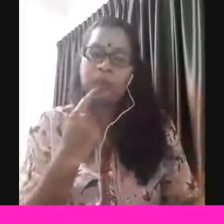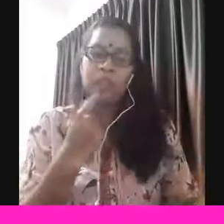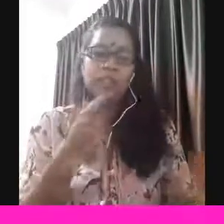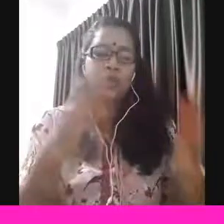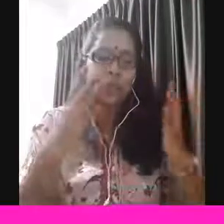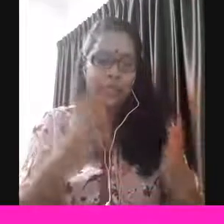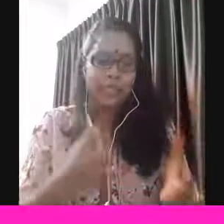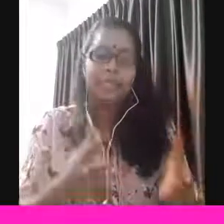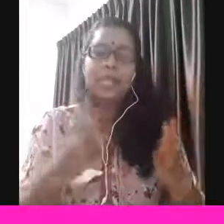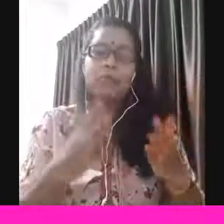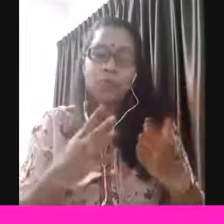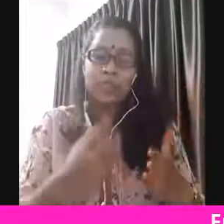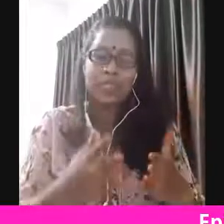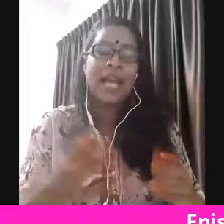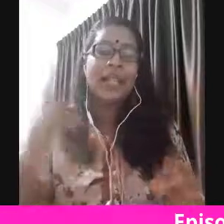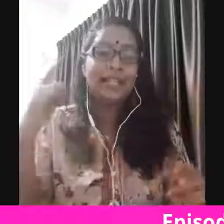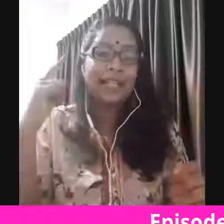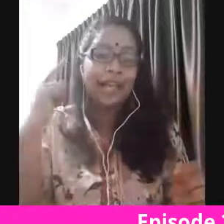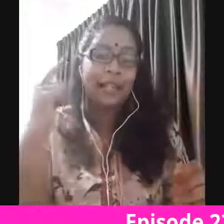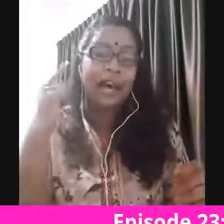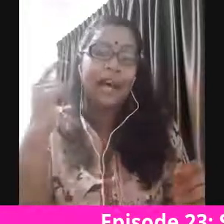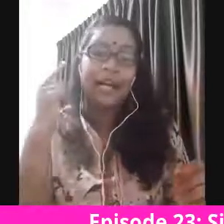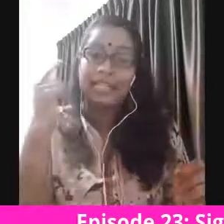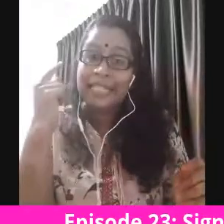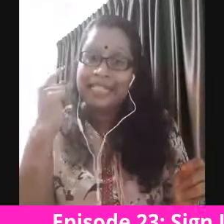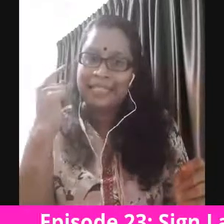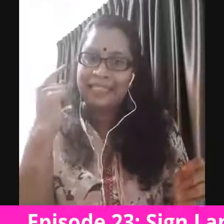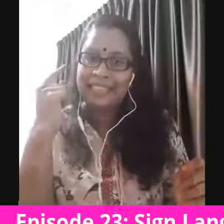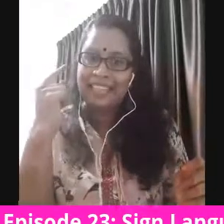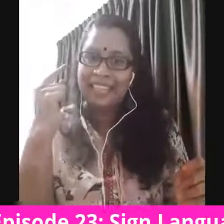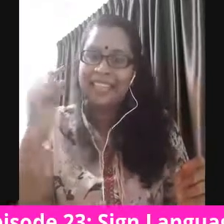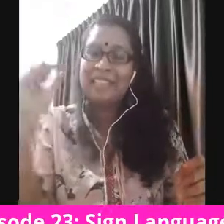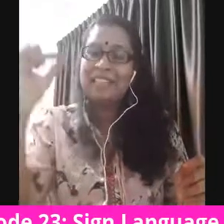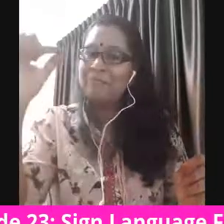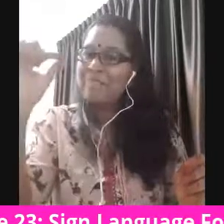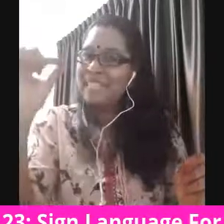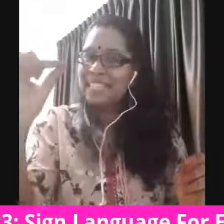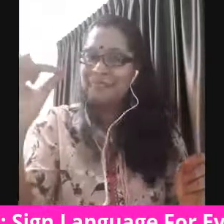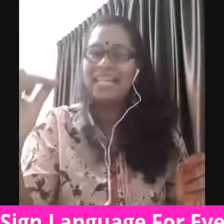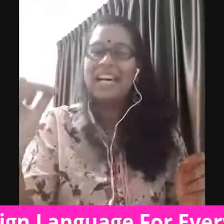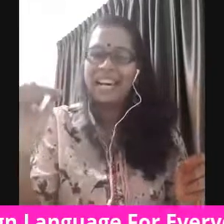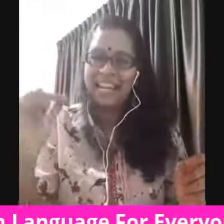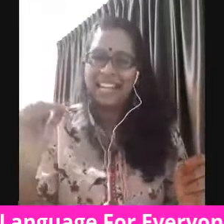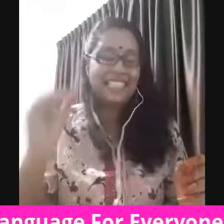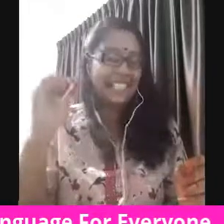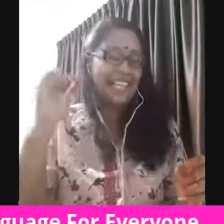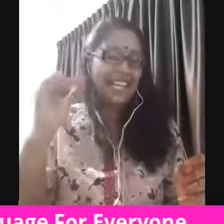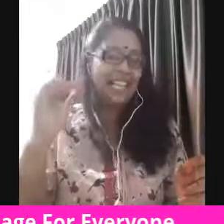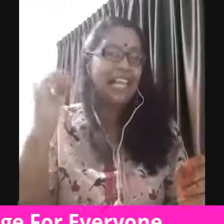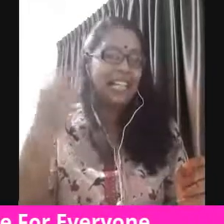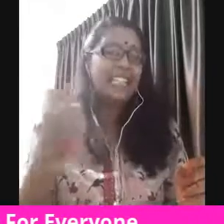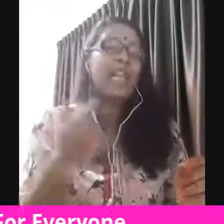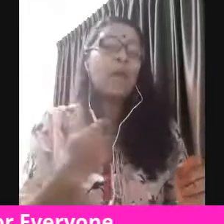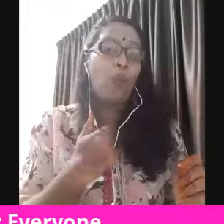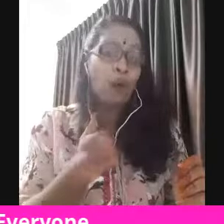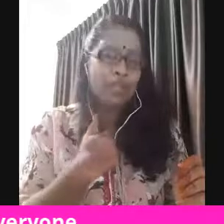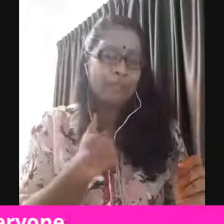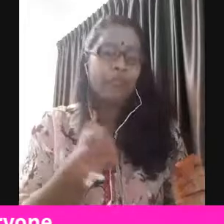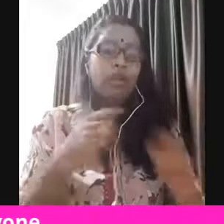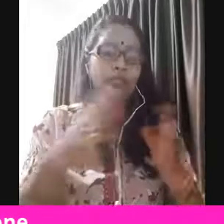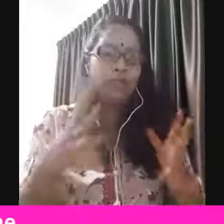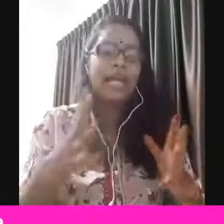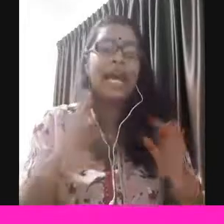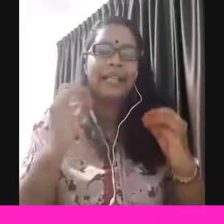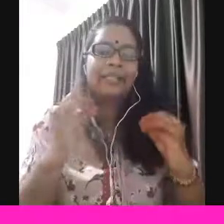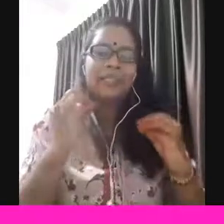mouth, because Mhm. some students, they can listen in a Mm-hmm. medium. Yes, they can listen our voice